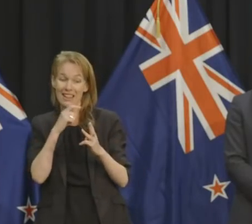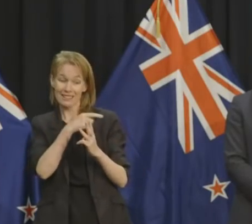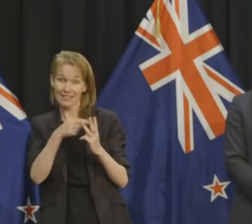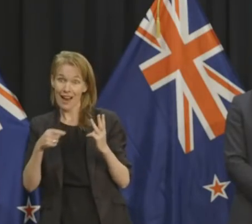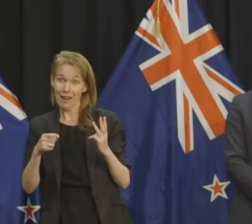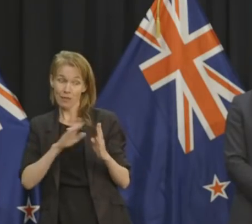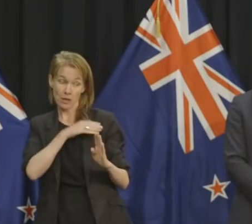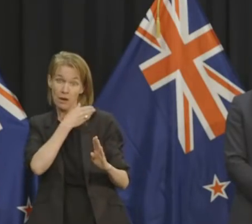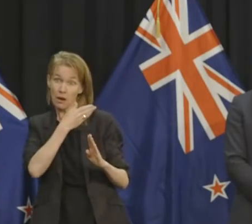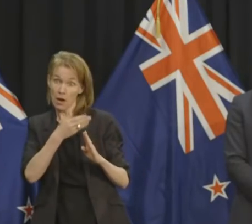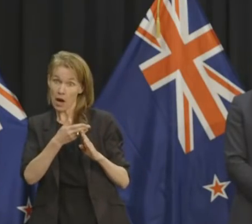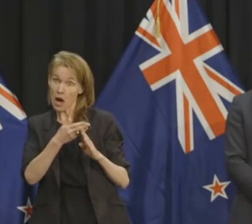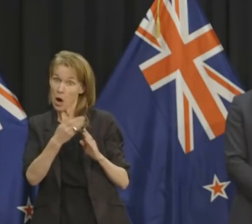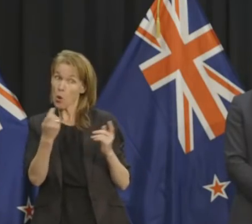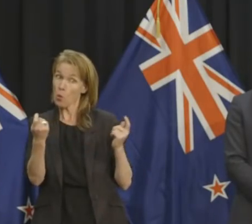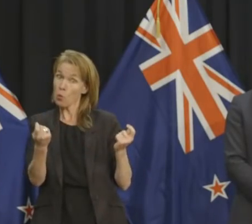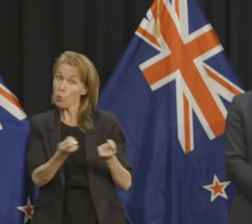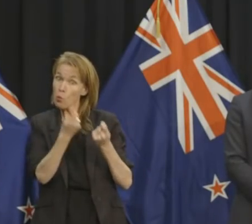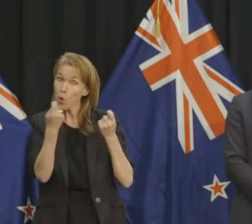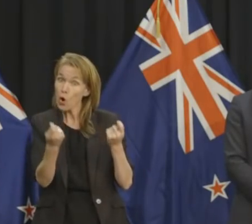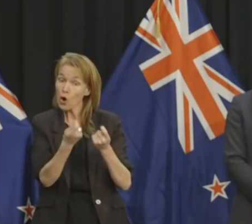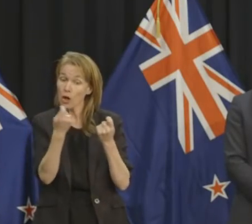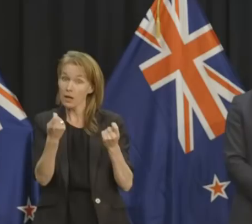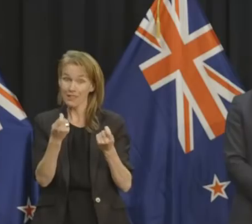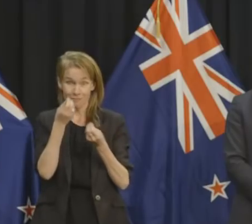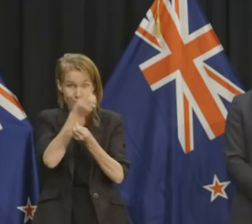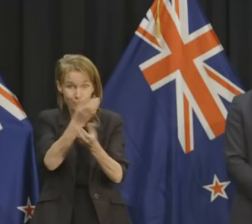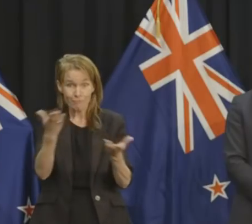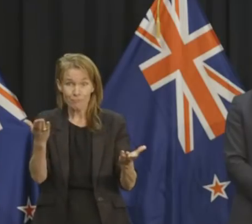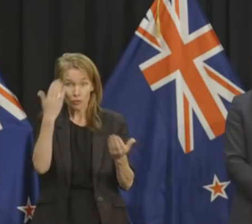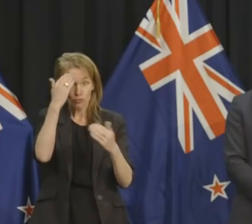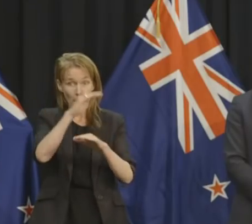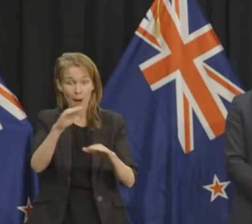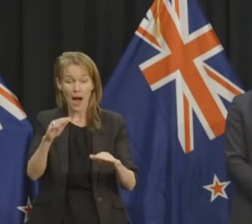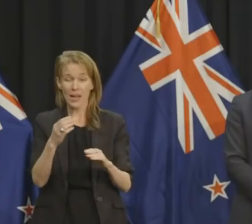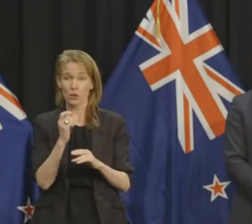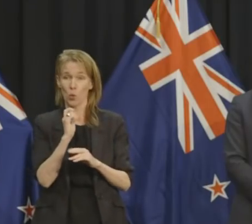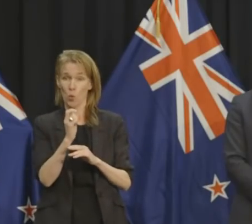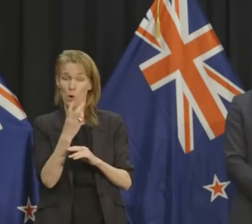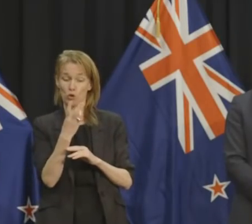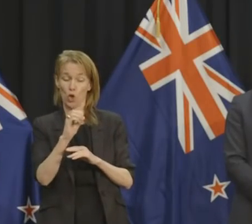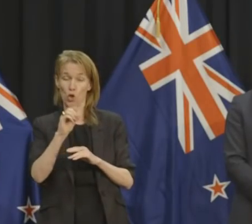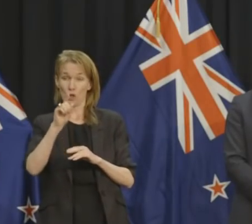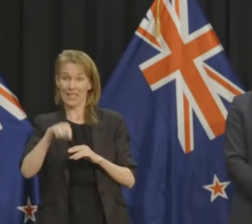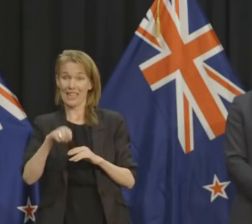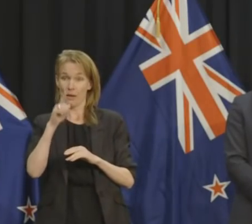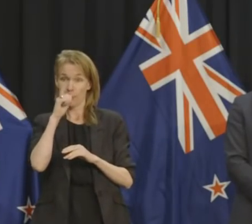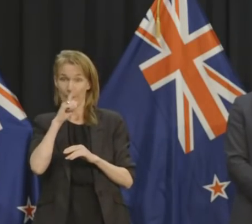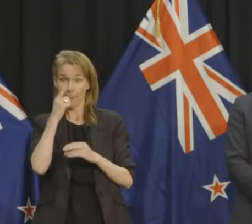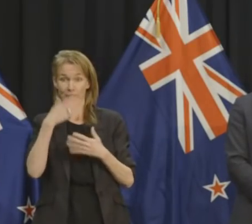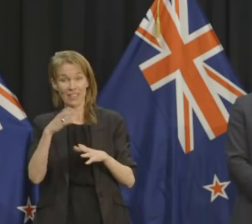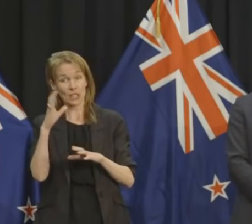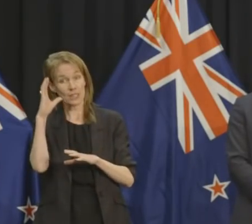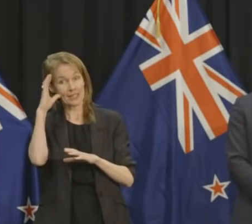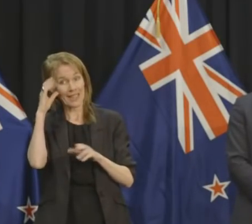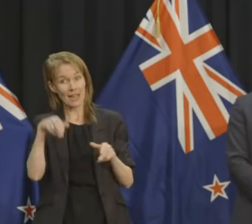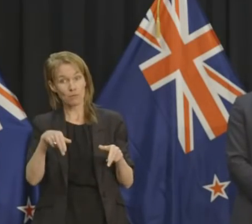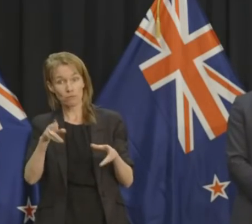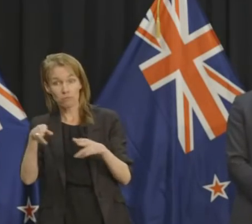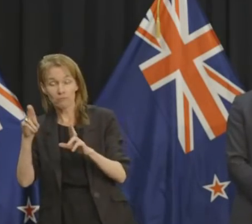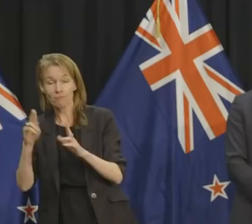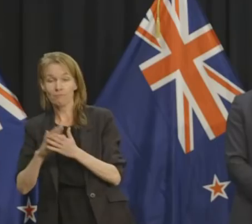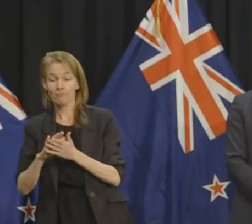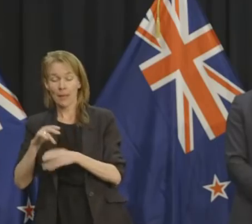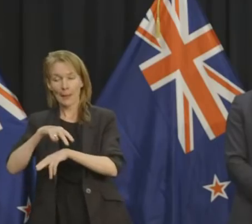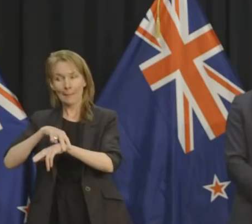vast majority of cases. We've had nearly 30,000 people through these facilities. The police can't necessarily respond to the full spectrum of their